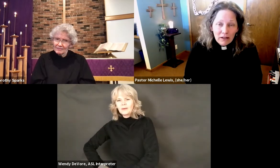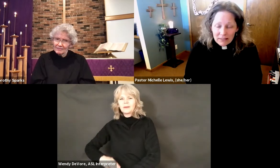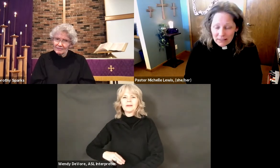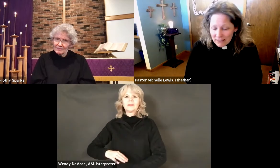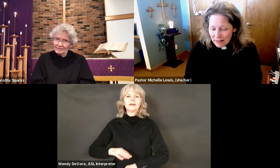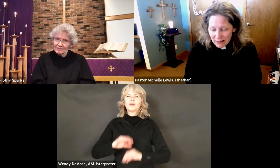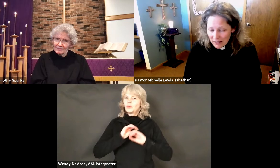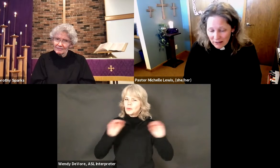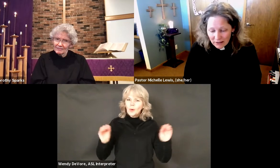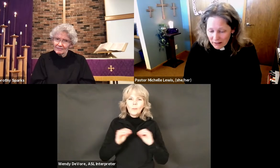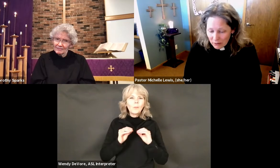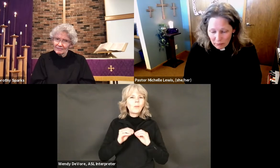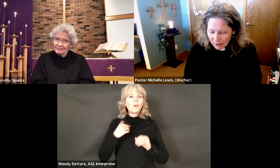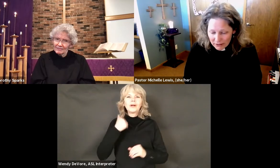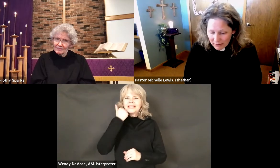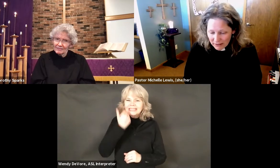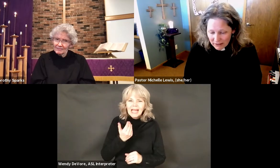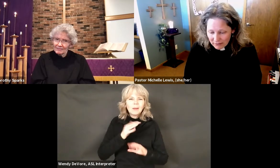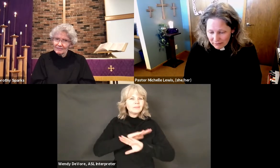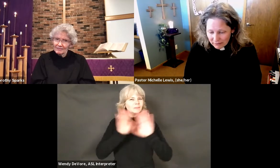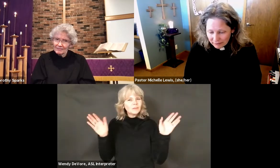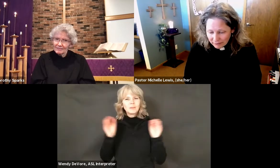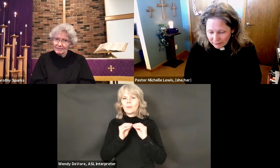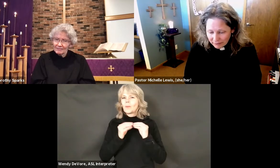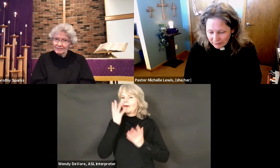hold us in embarrassment.